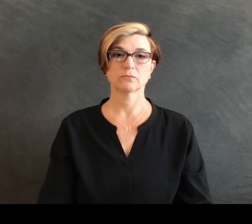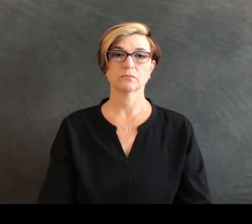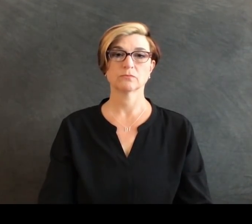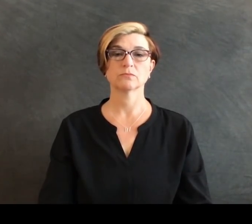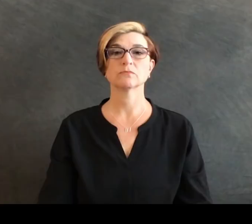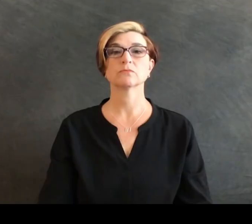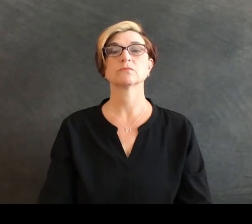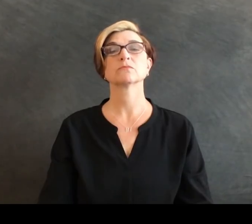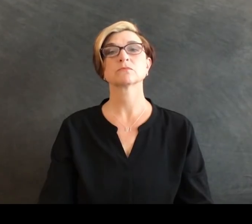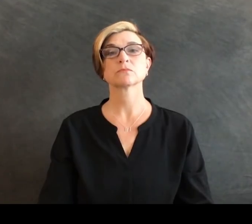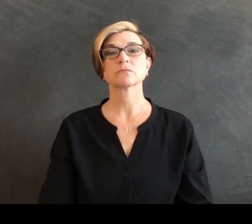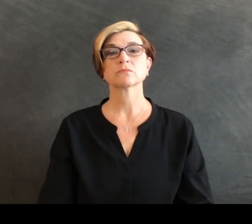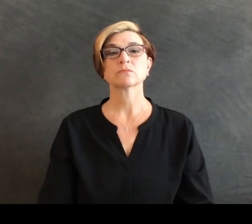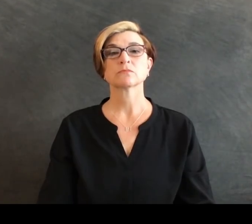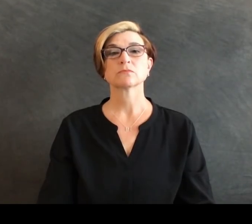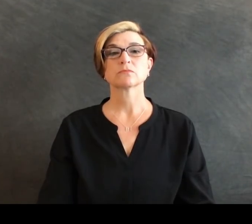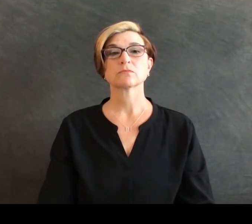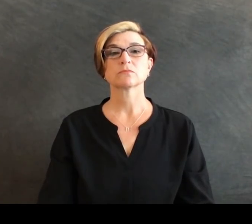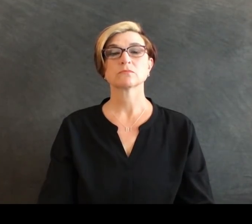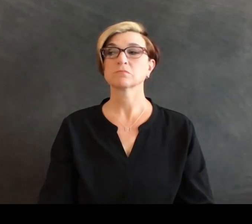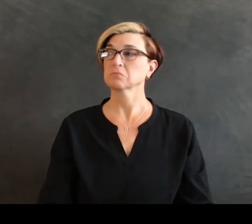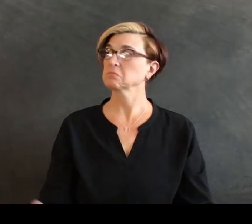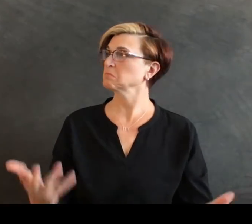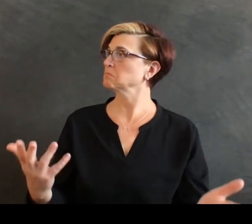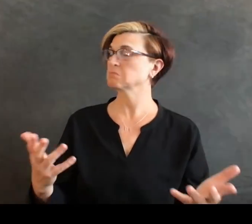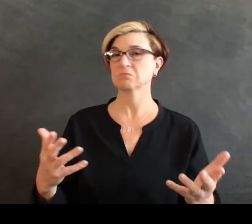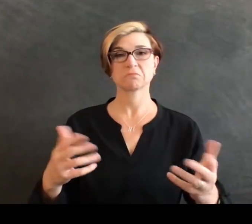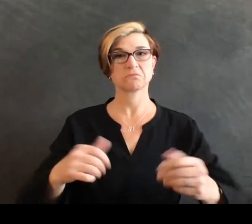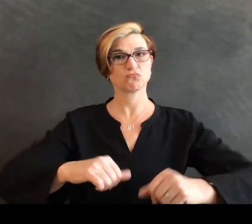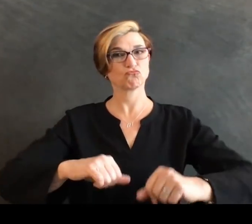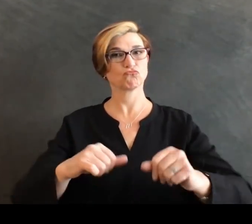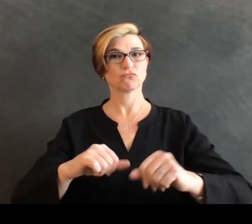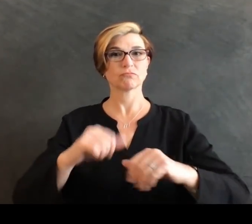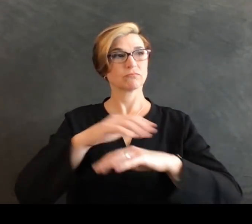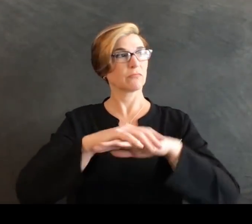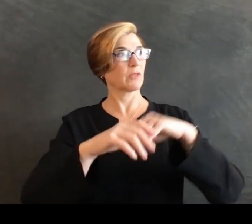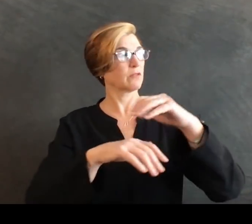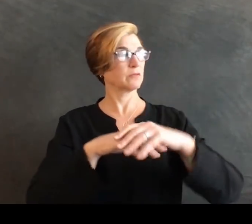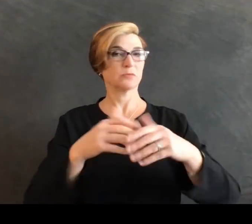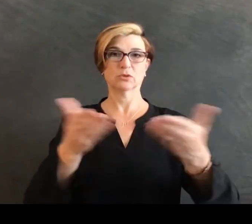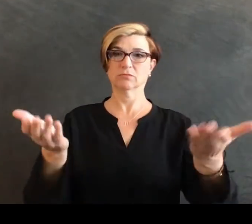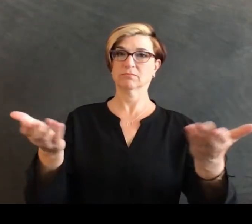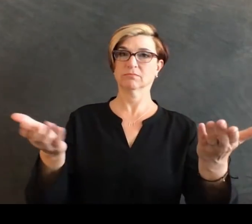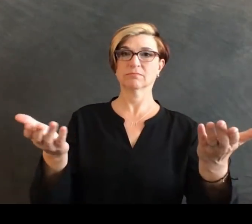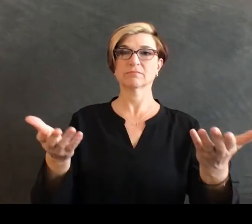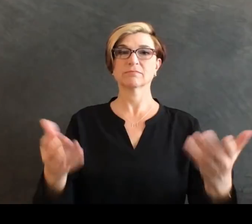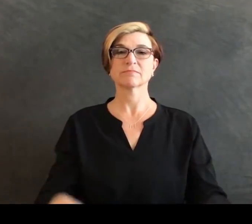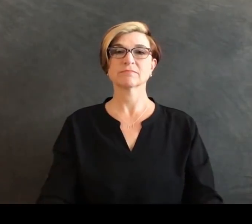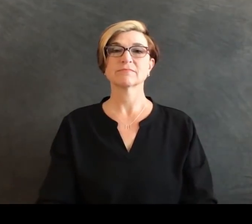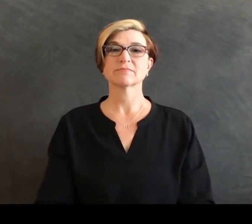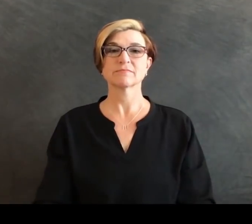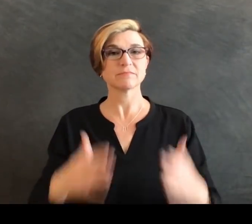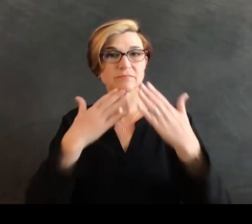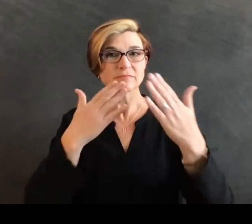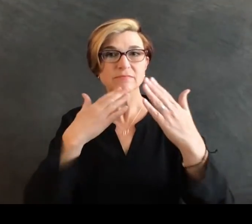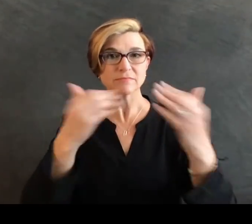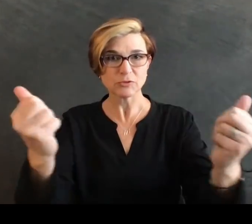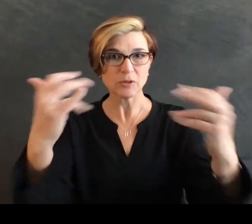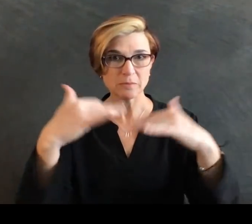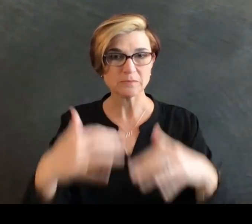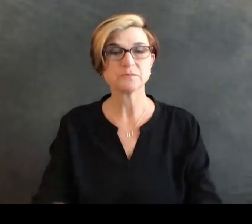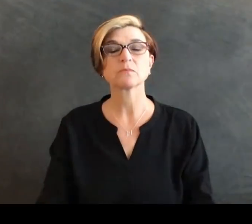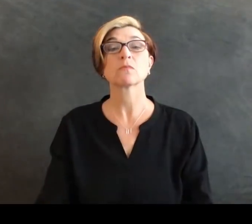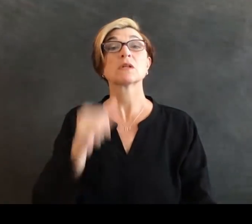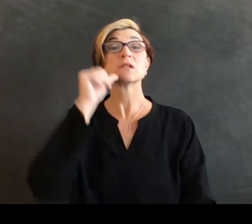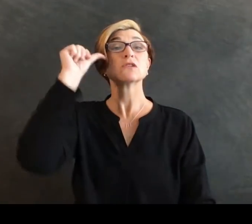Very comfortable here, a lot of room, and we appreciate you being here. Yesterday I announced that we would be extending